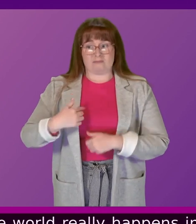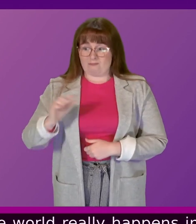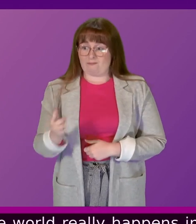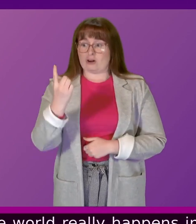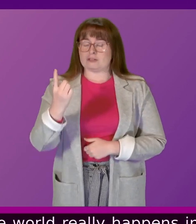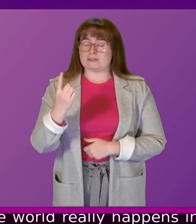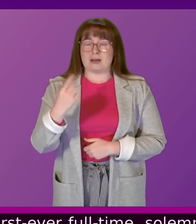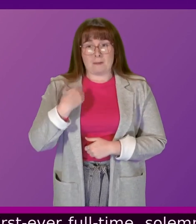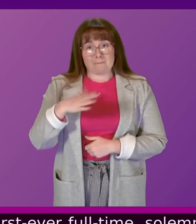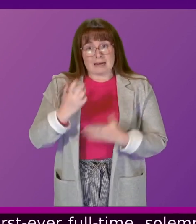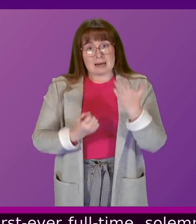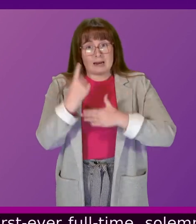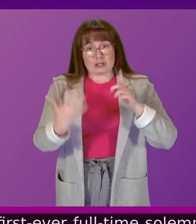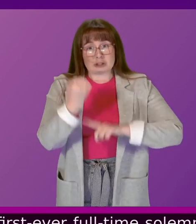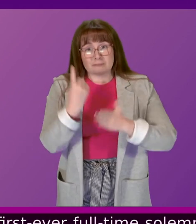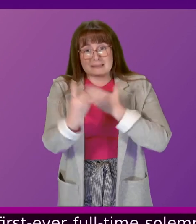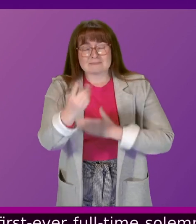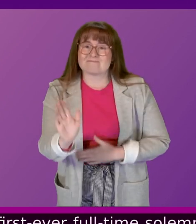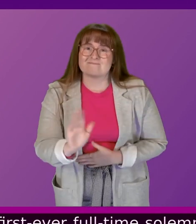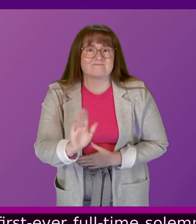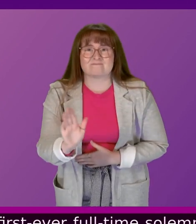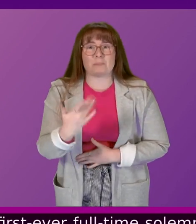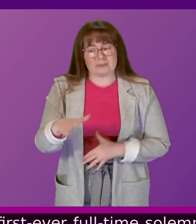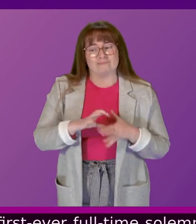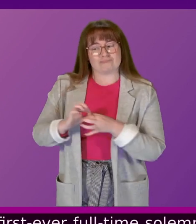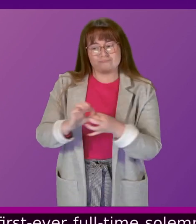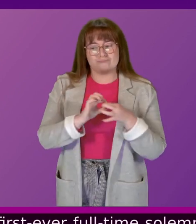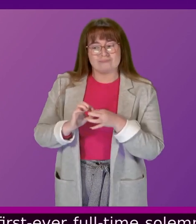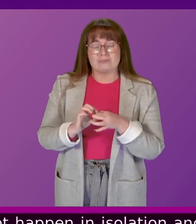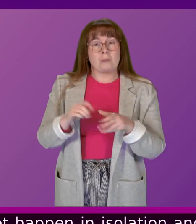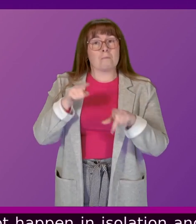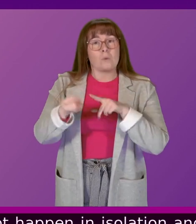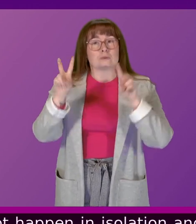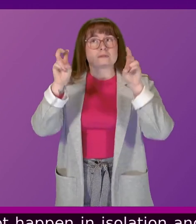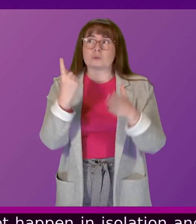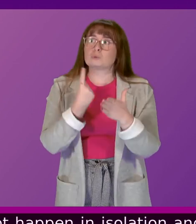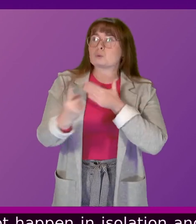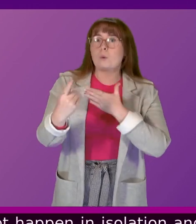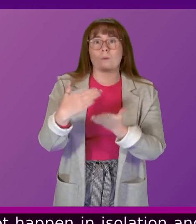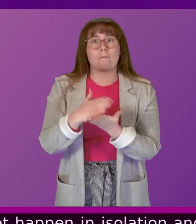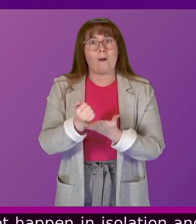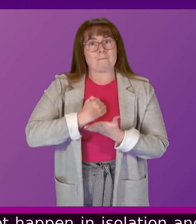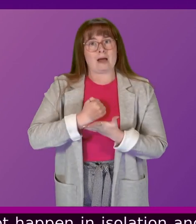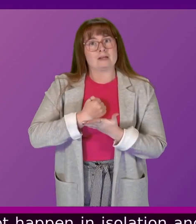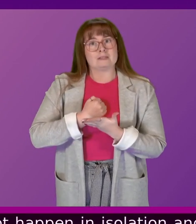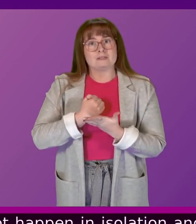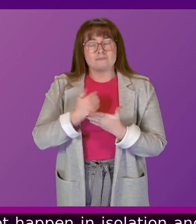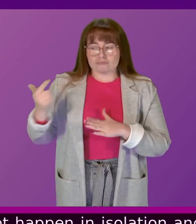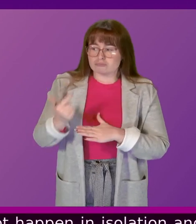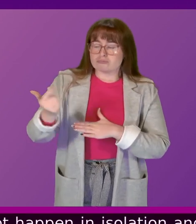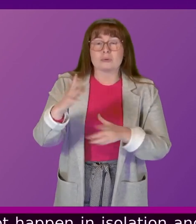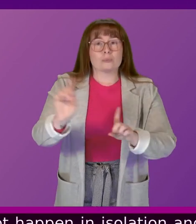not happen in isolation. And the most solo part of my journey has been listening to myself